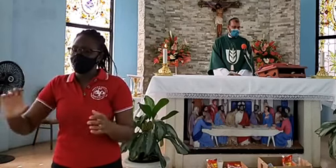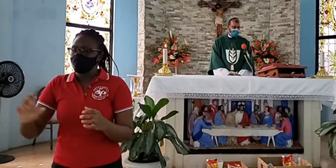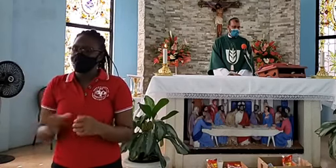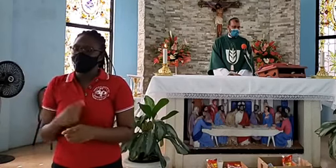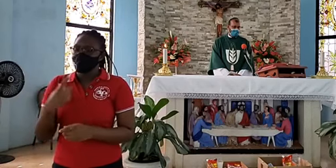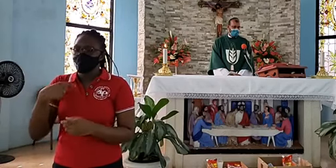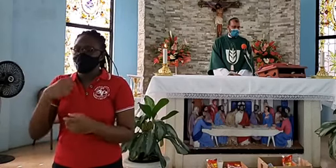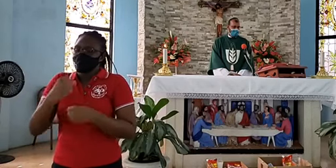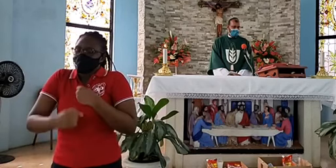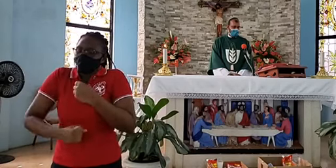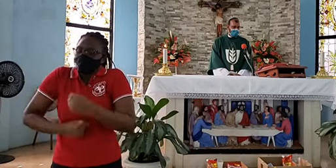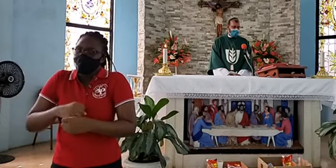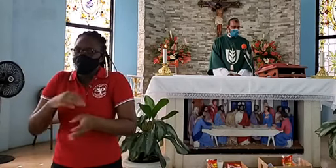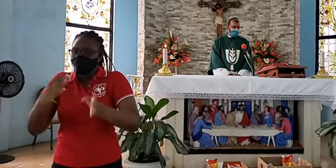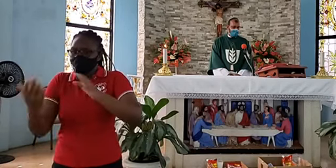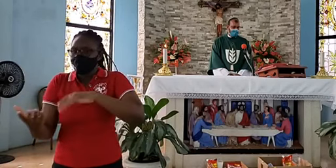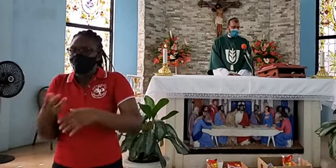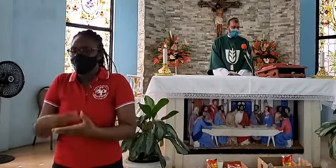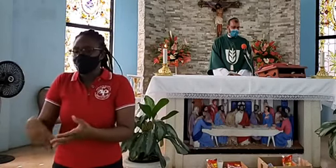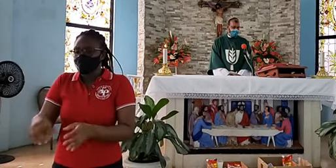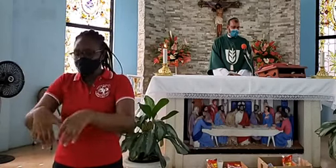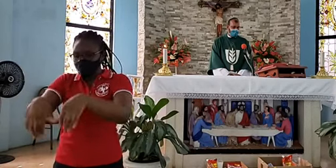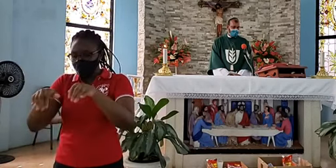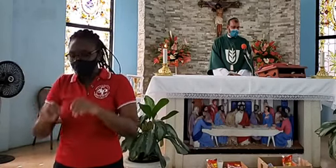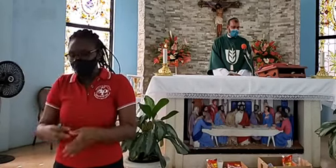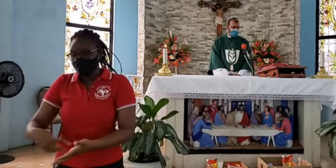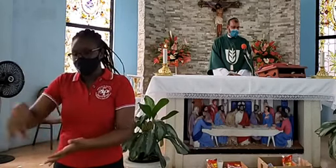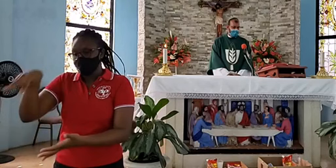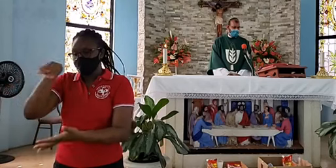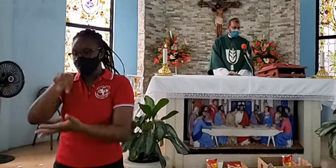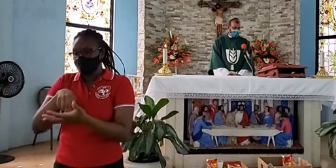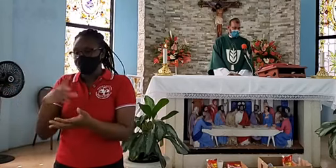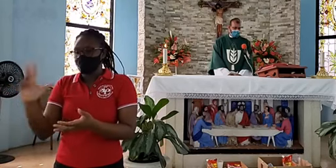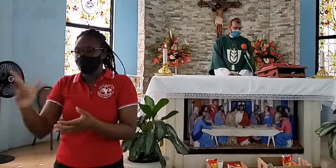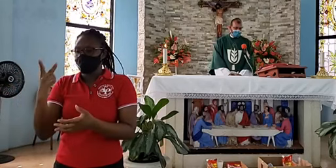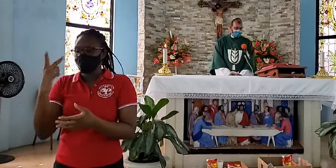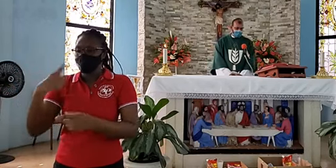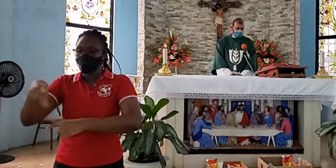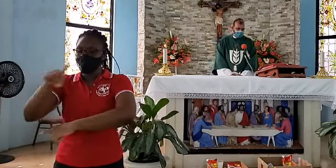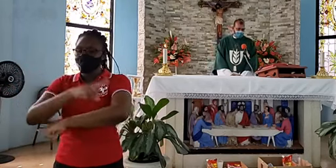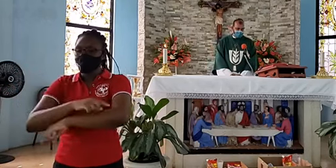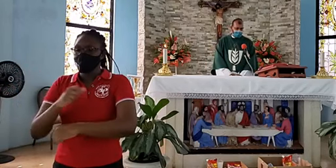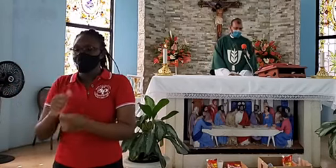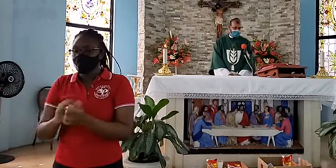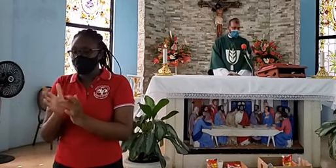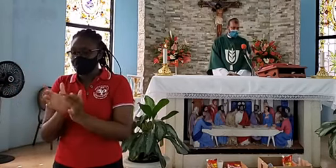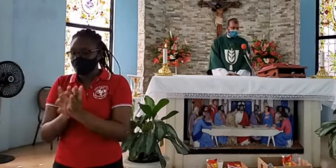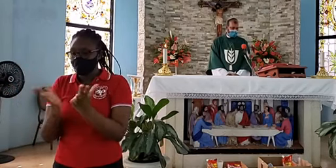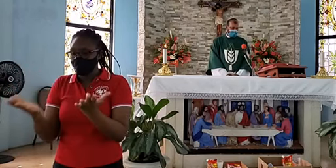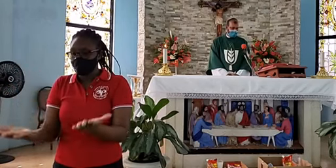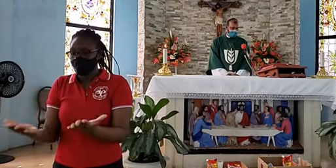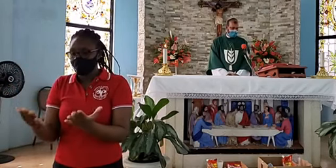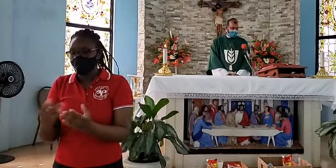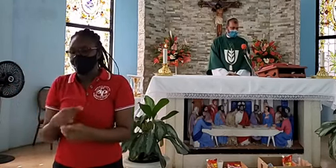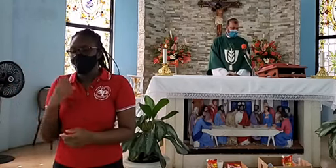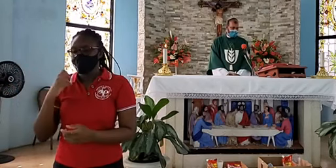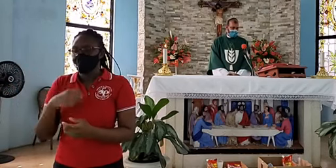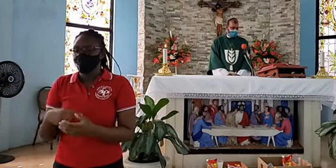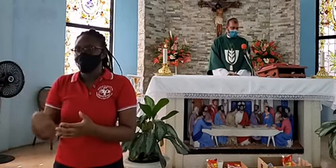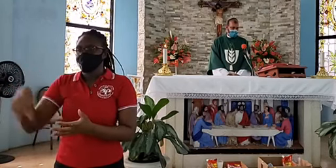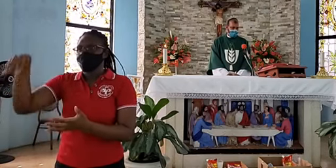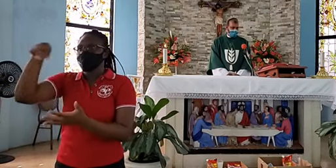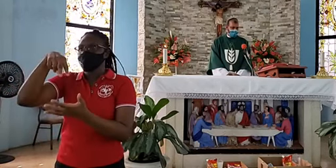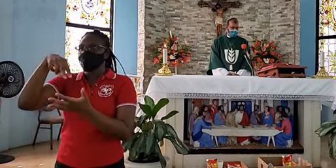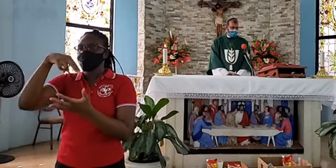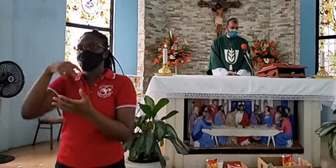death and was buried, and rose again on the third day, in accordance with the Scriptures. He ascended into